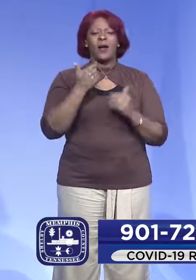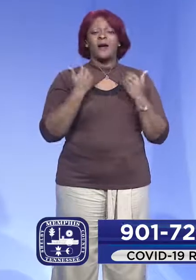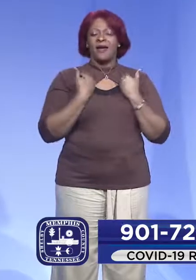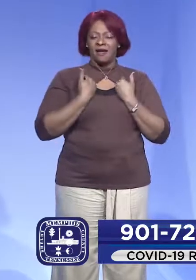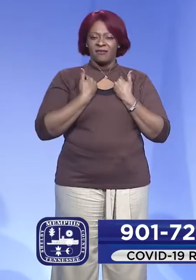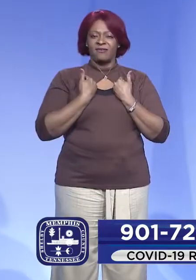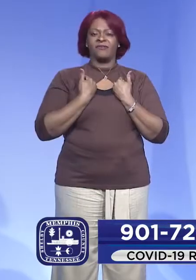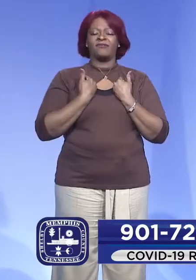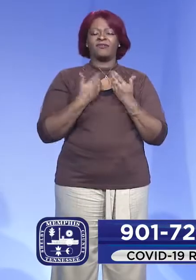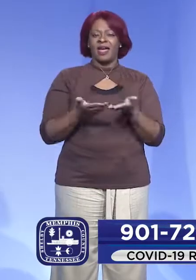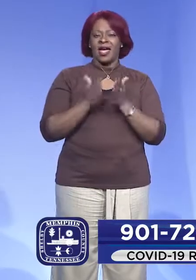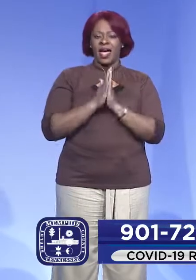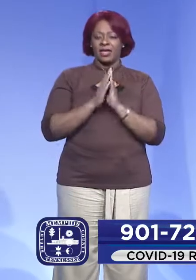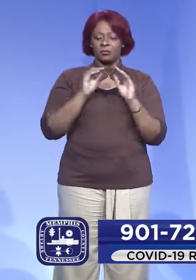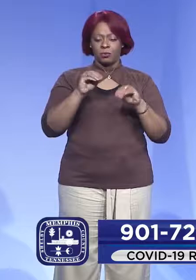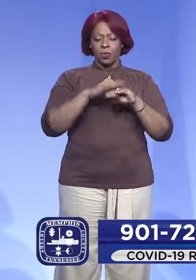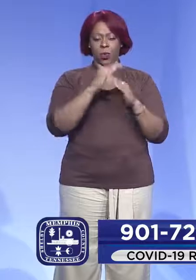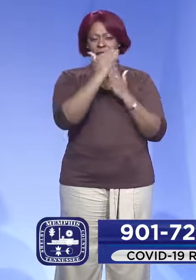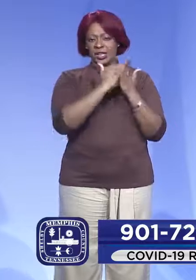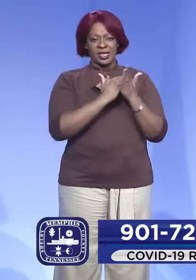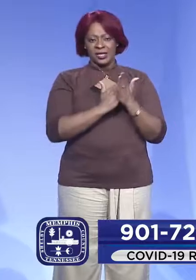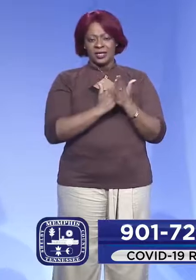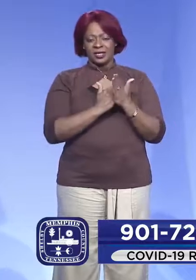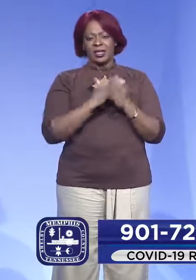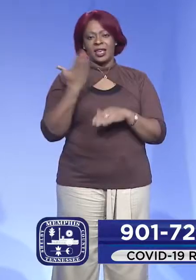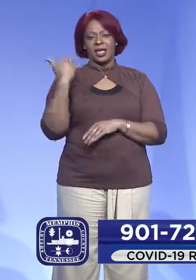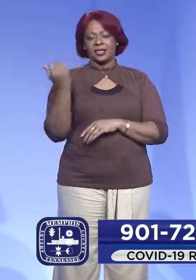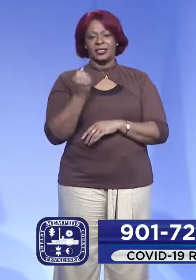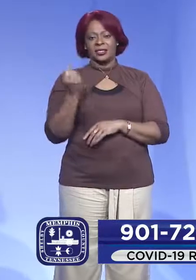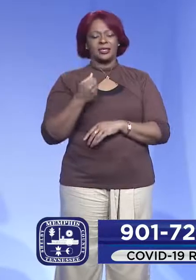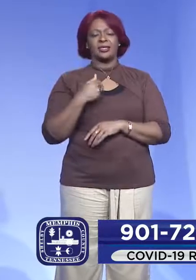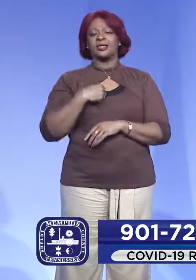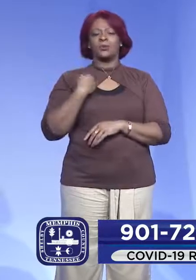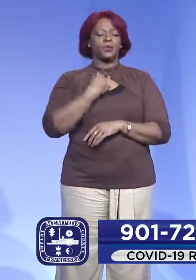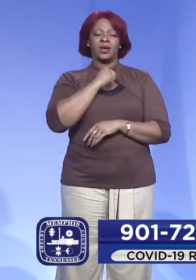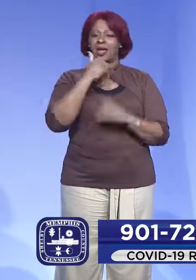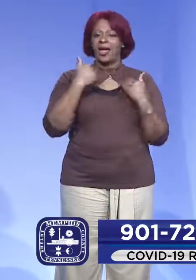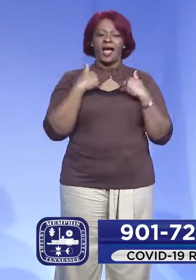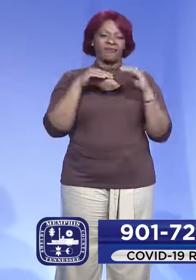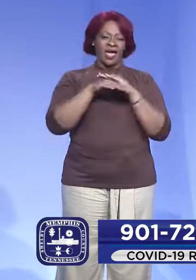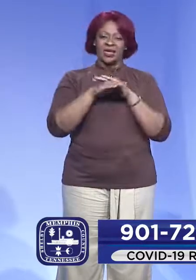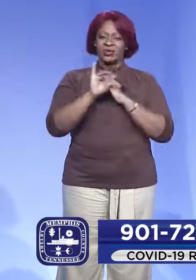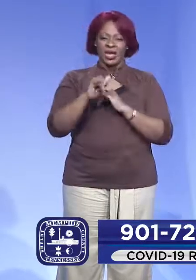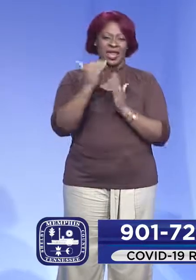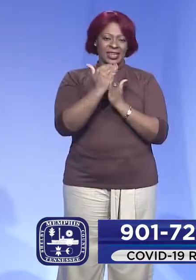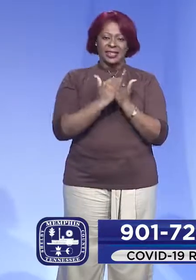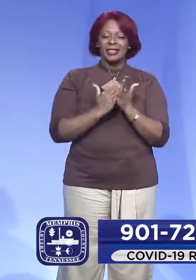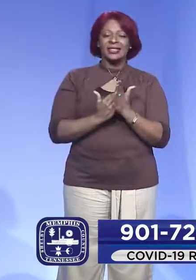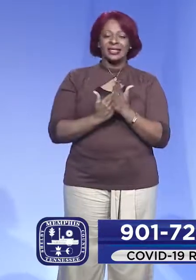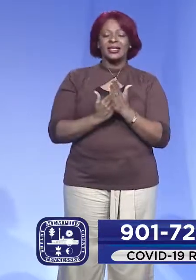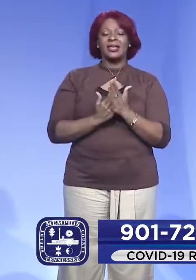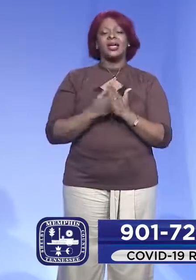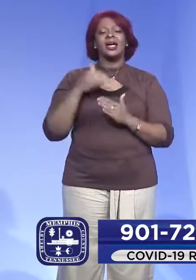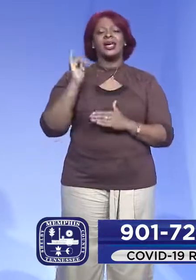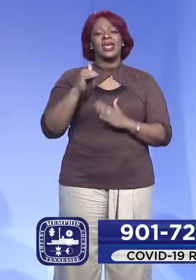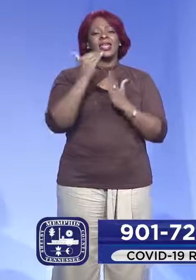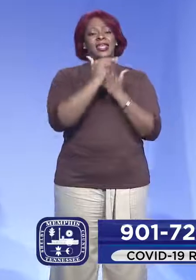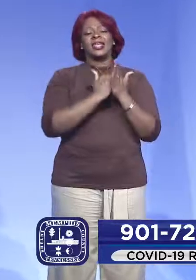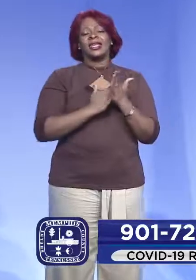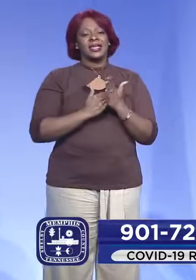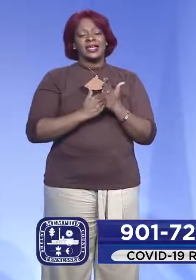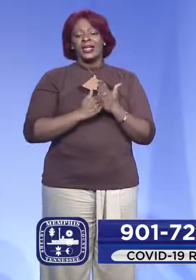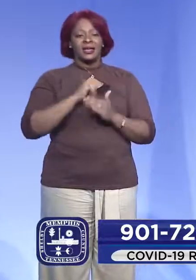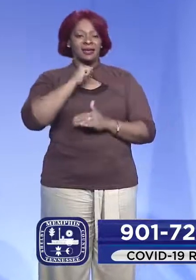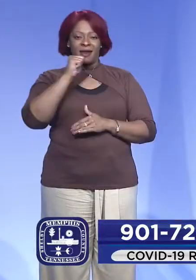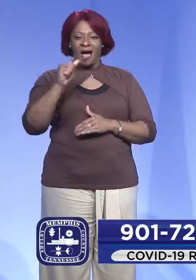have asked to be put on a list. On Saturday, we did not have access to that list. The list had